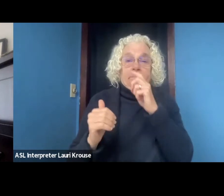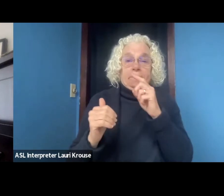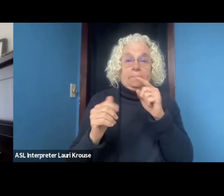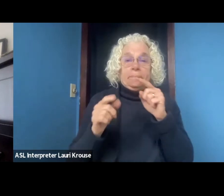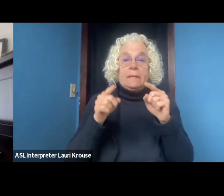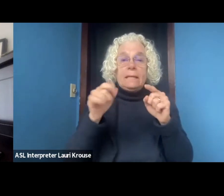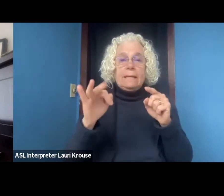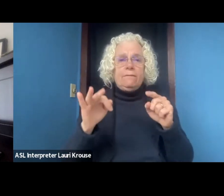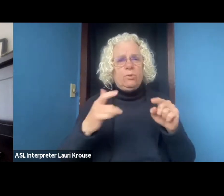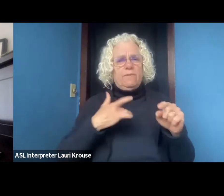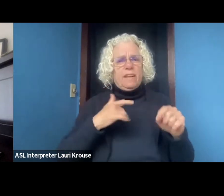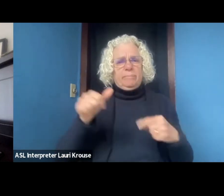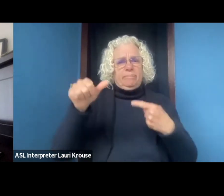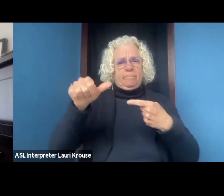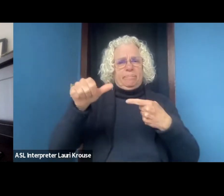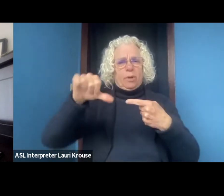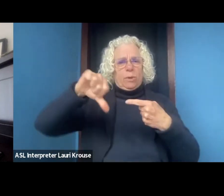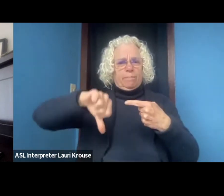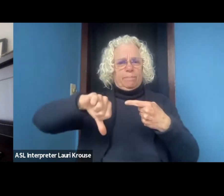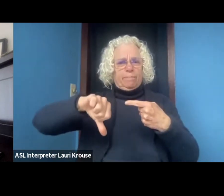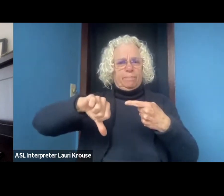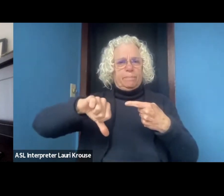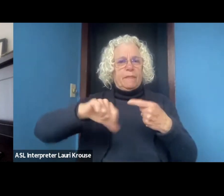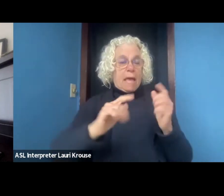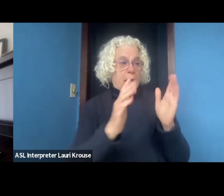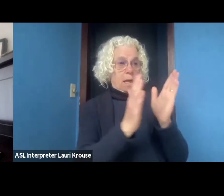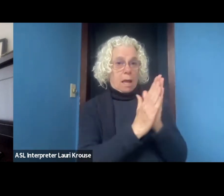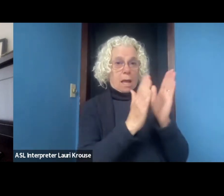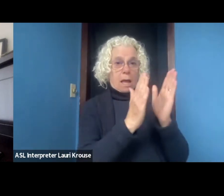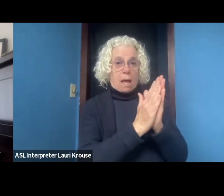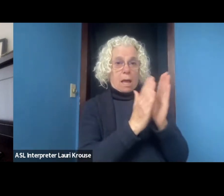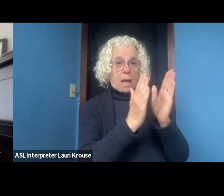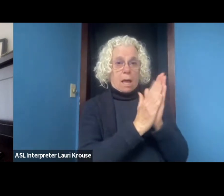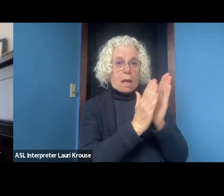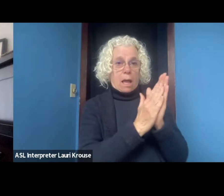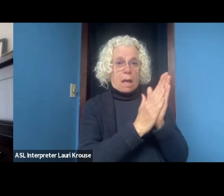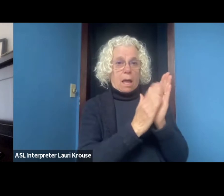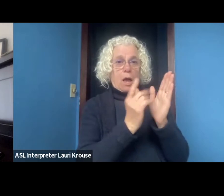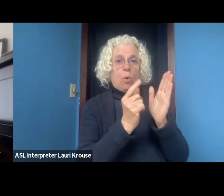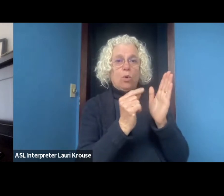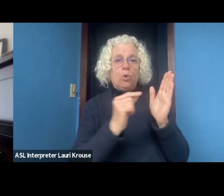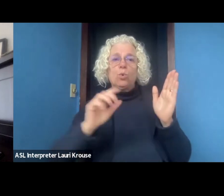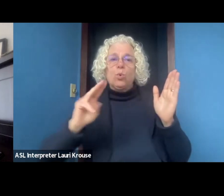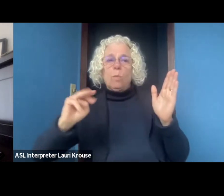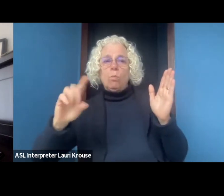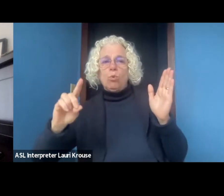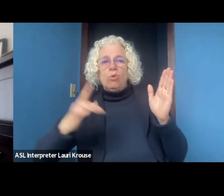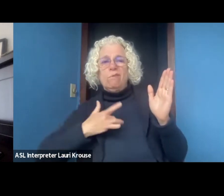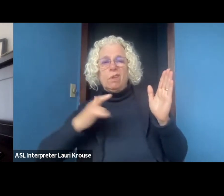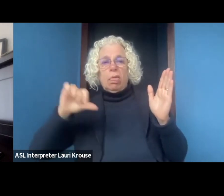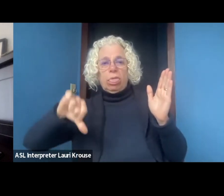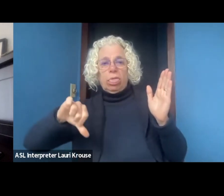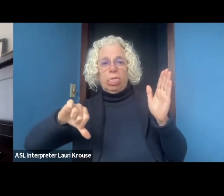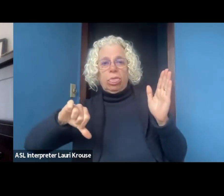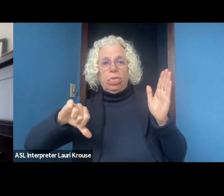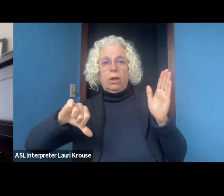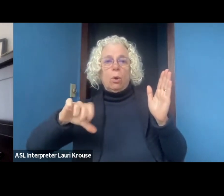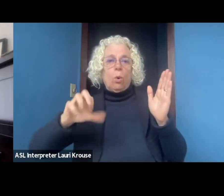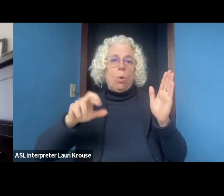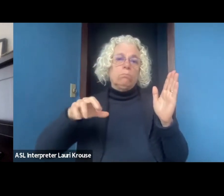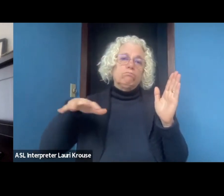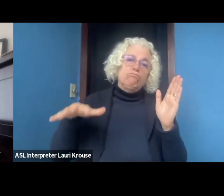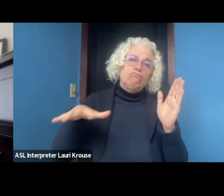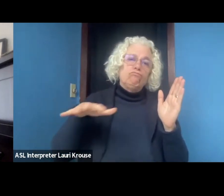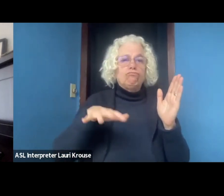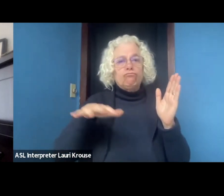either middle or down, let's take that same pattern, but apply that mood where maybe it's more relaxed